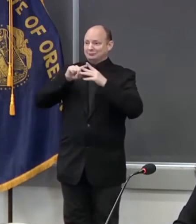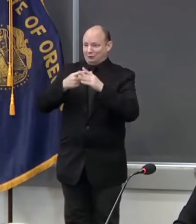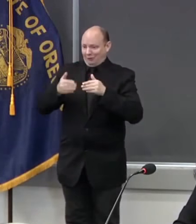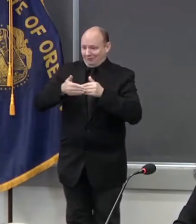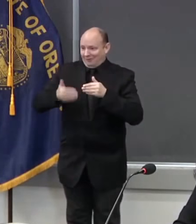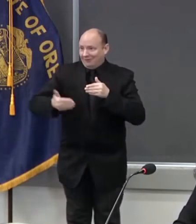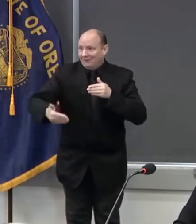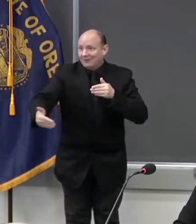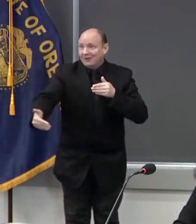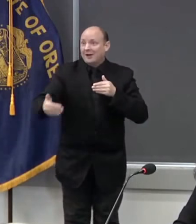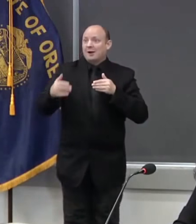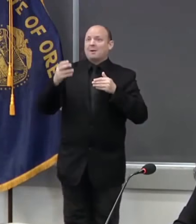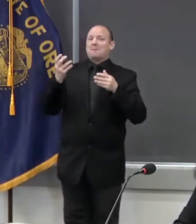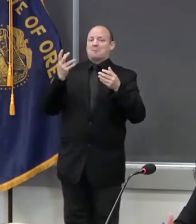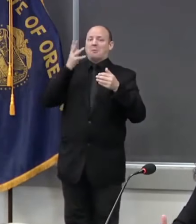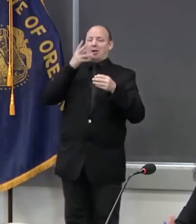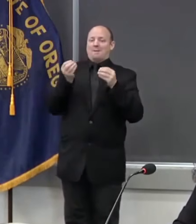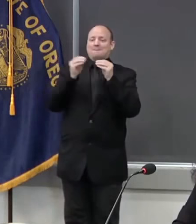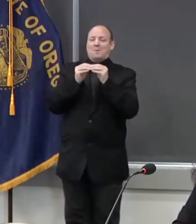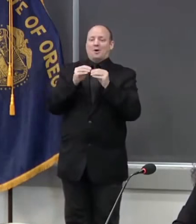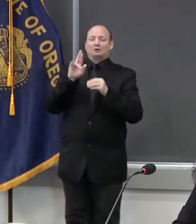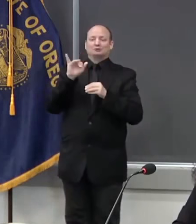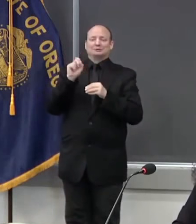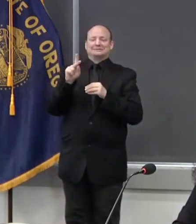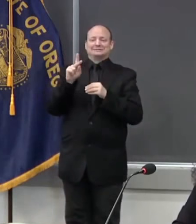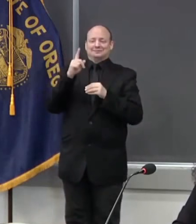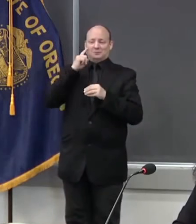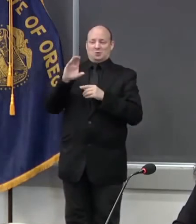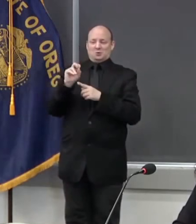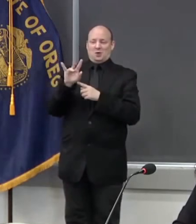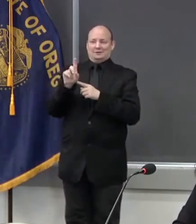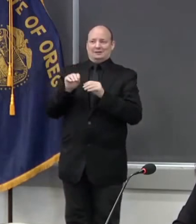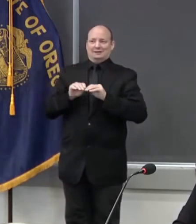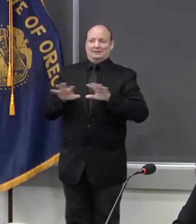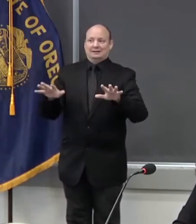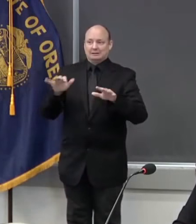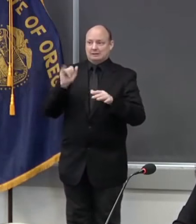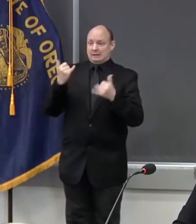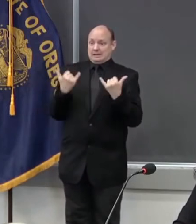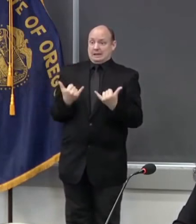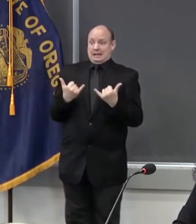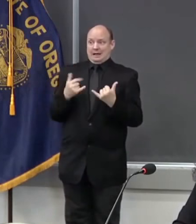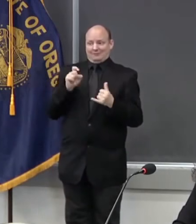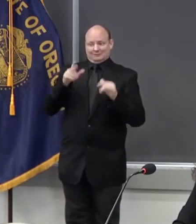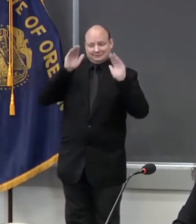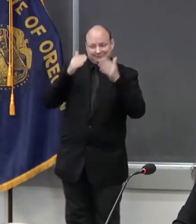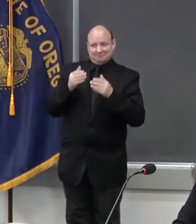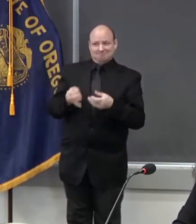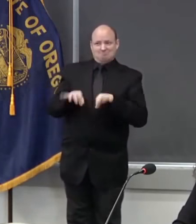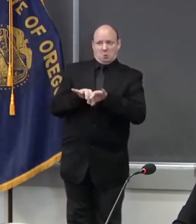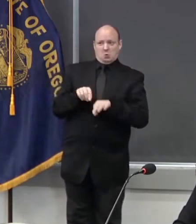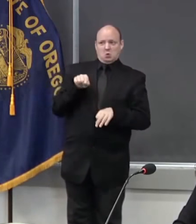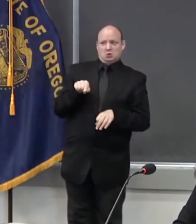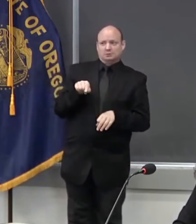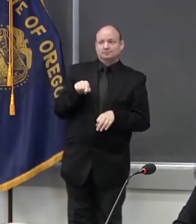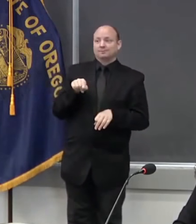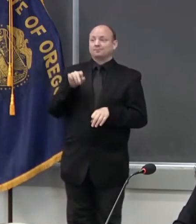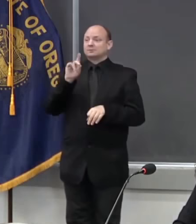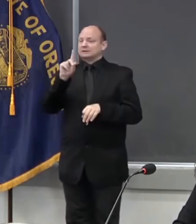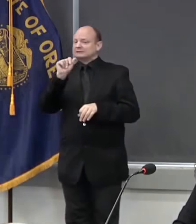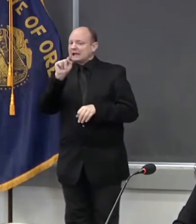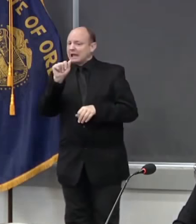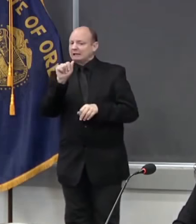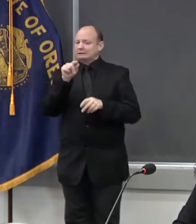at a greater risk. So let me tell you why this is so important now. I'm going to review some of the latest data and